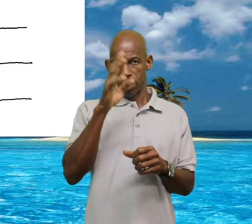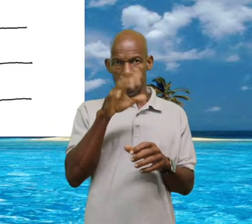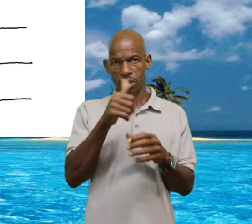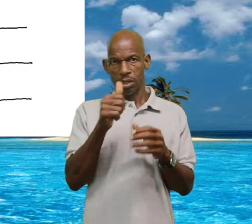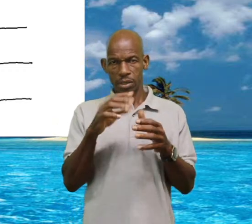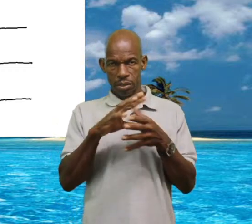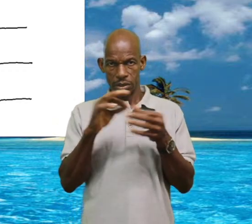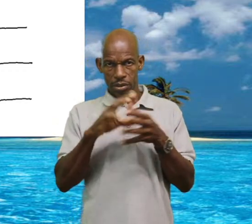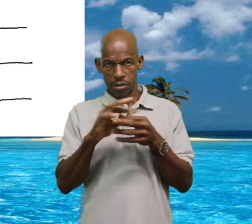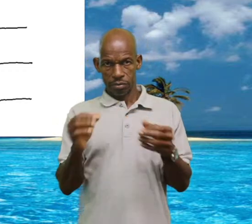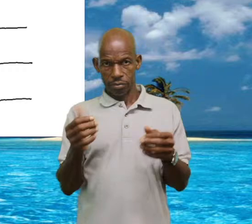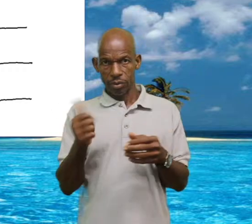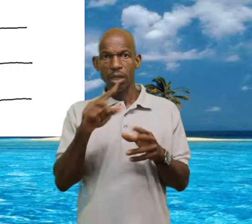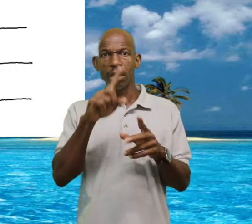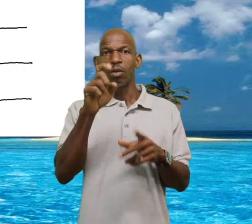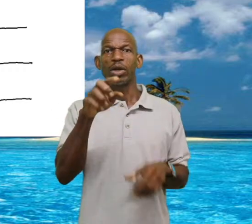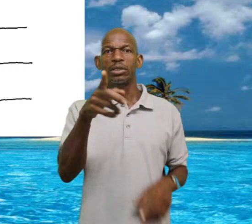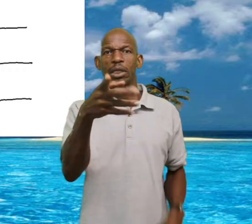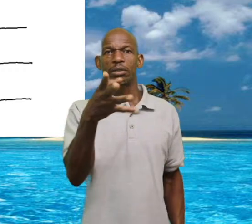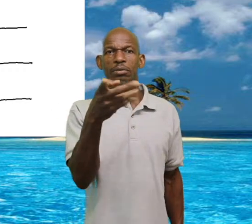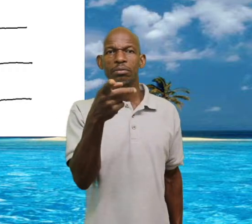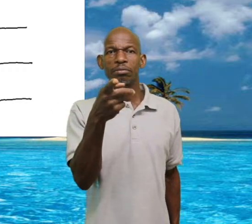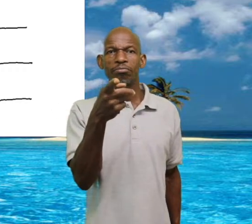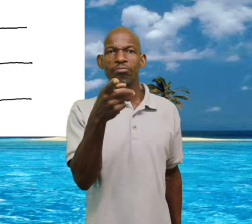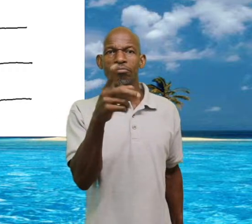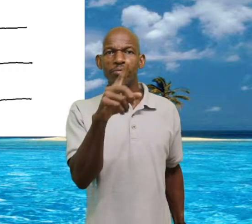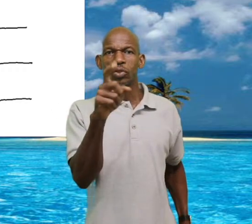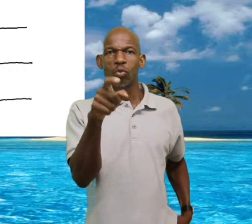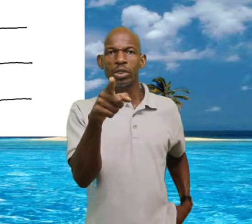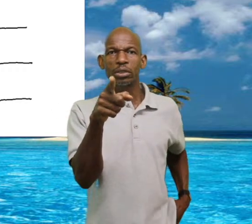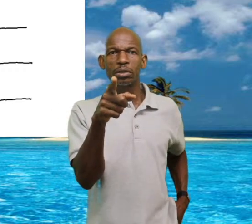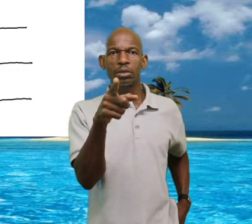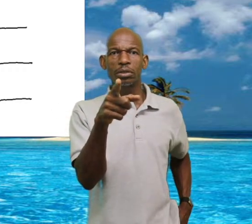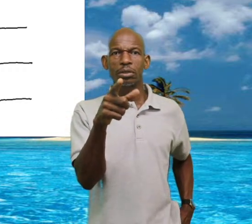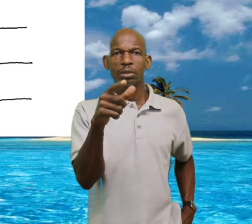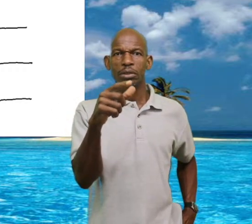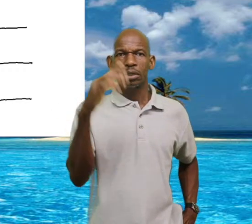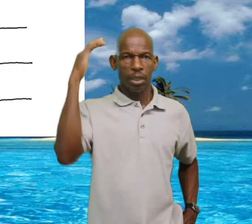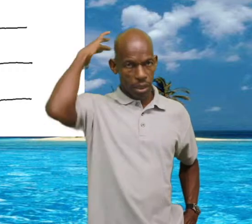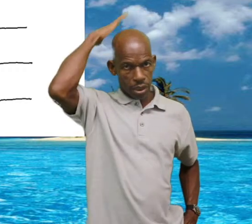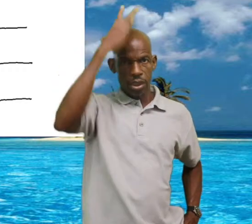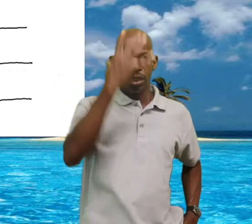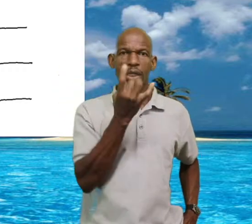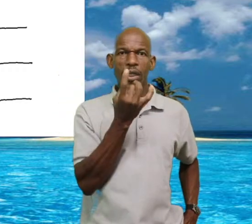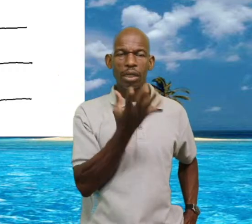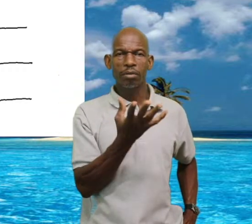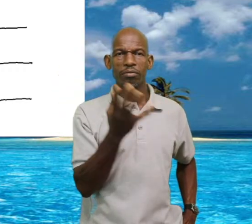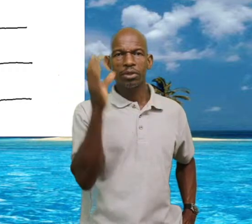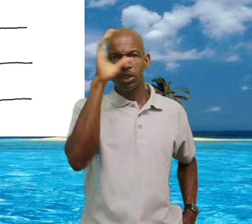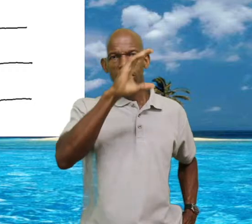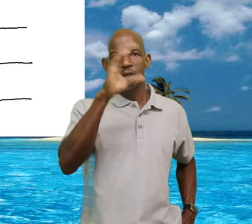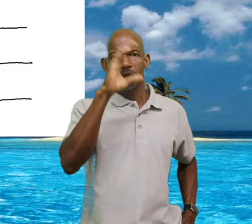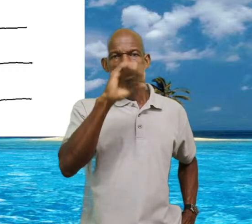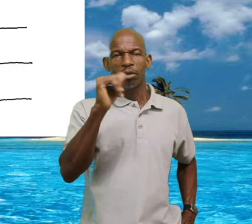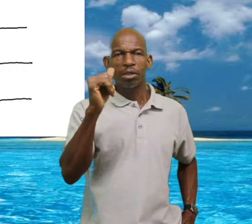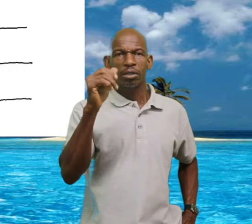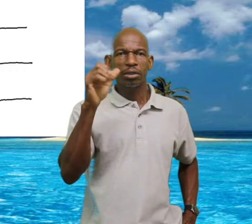So anybody have any questions before we close off? Cliff, Cheryl, Maniram, Sabriki, everything is fine with you